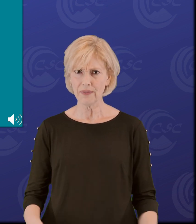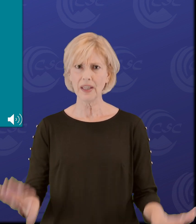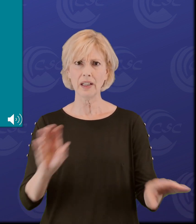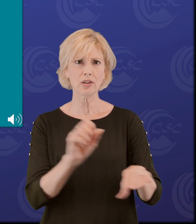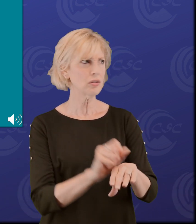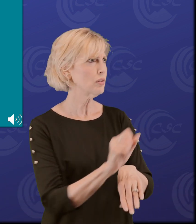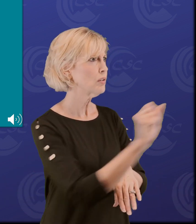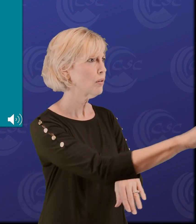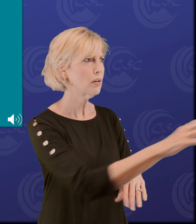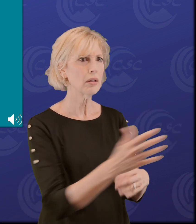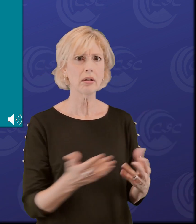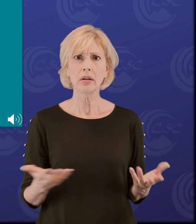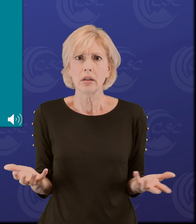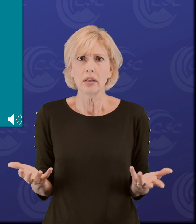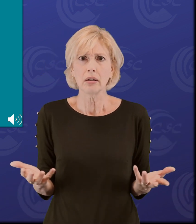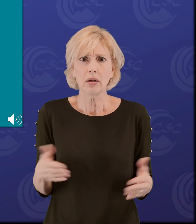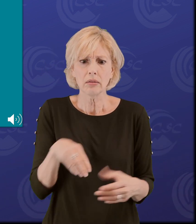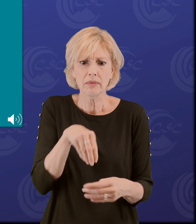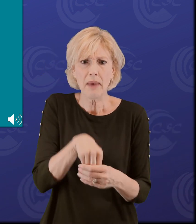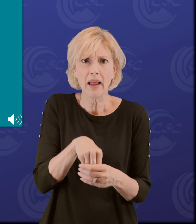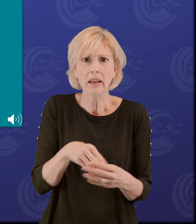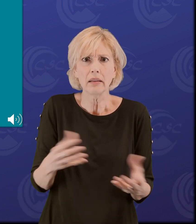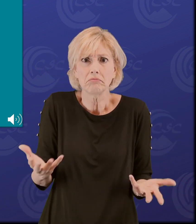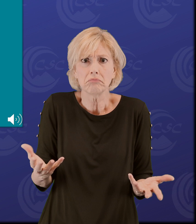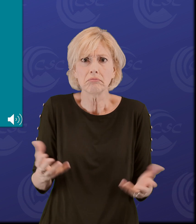So what happens after you return your ballot?